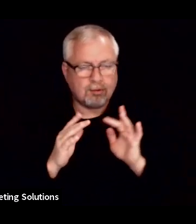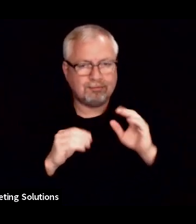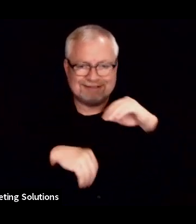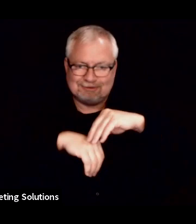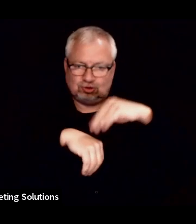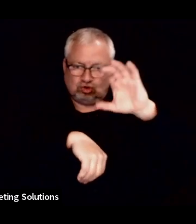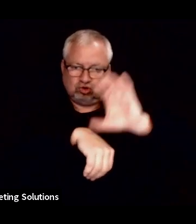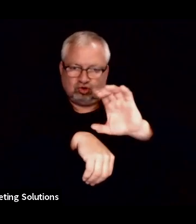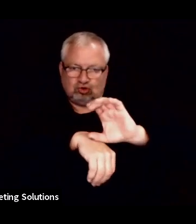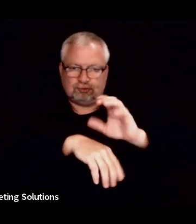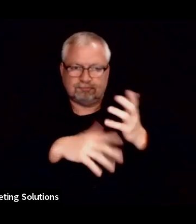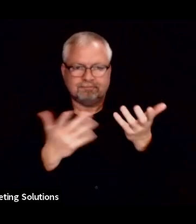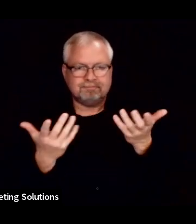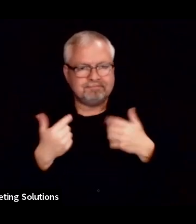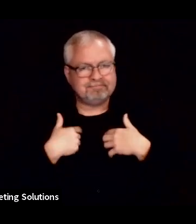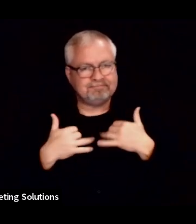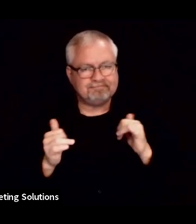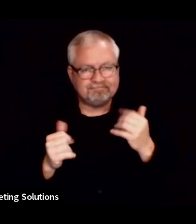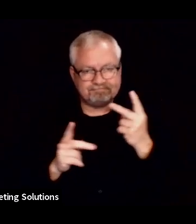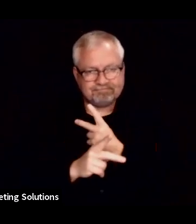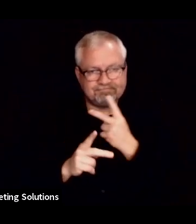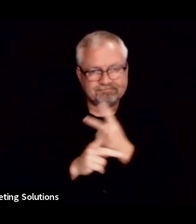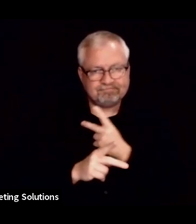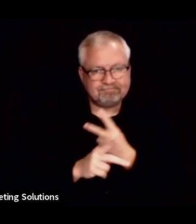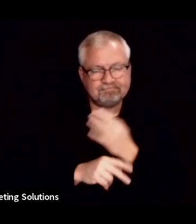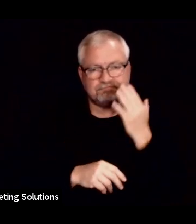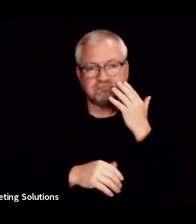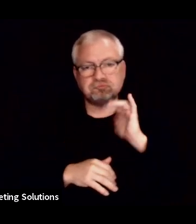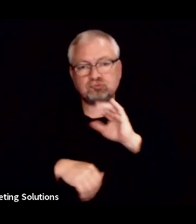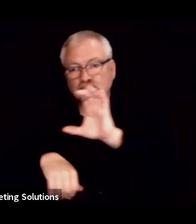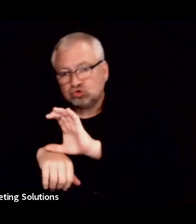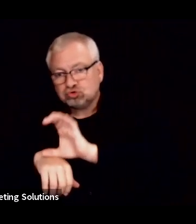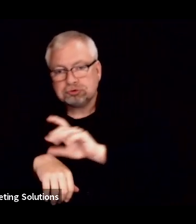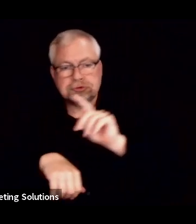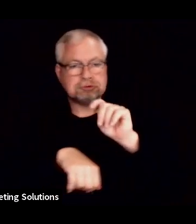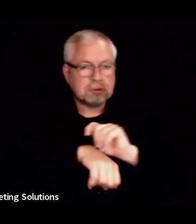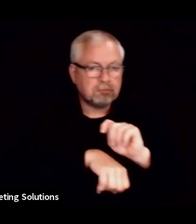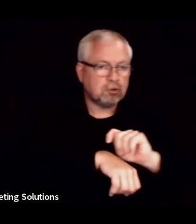continue to stress the